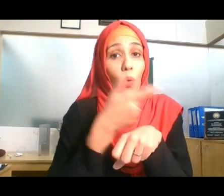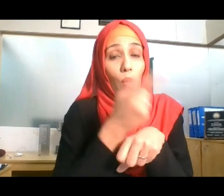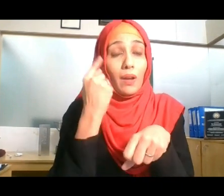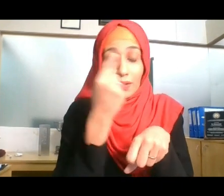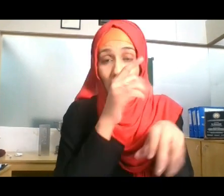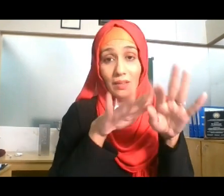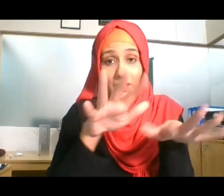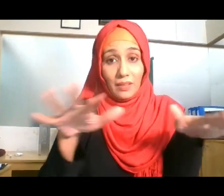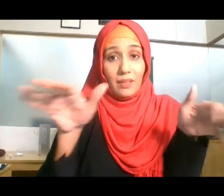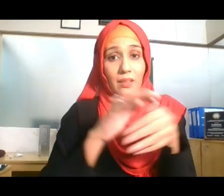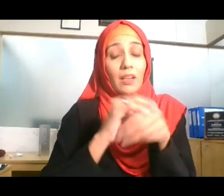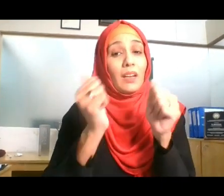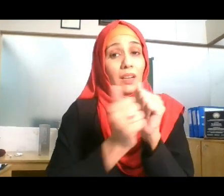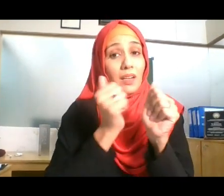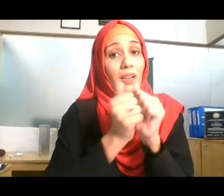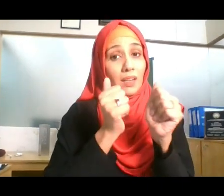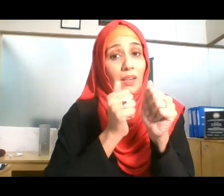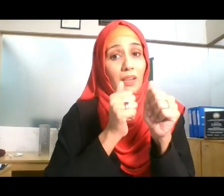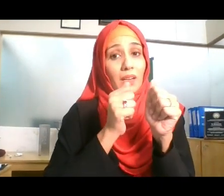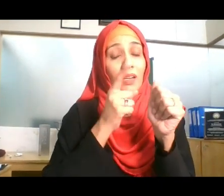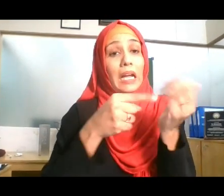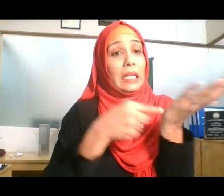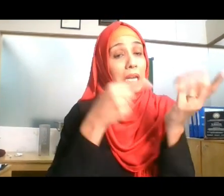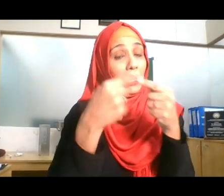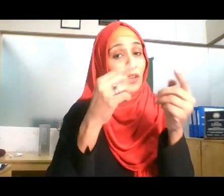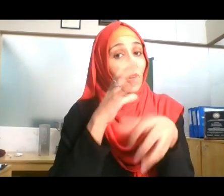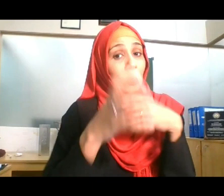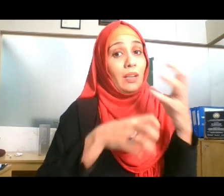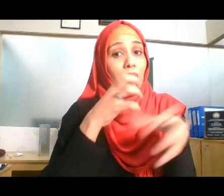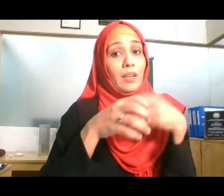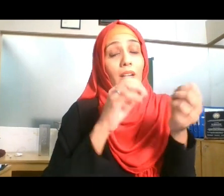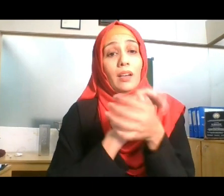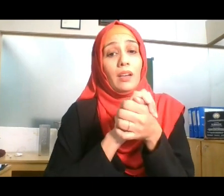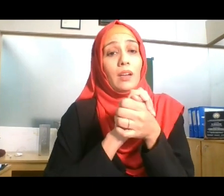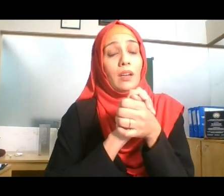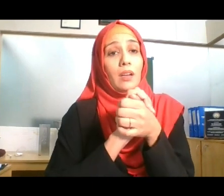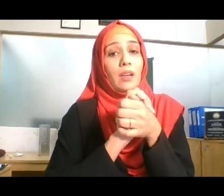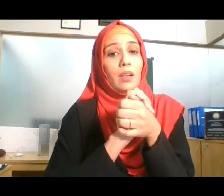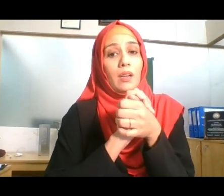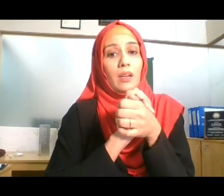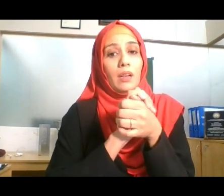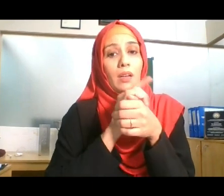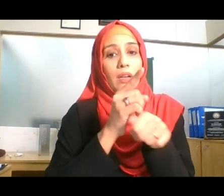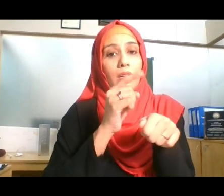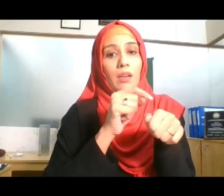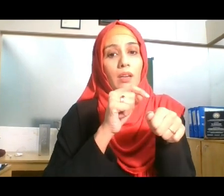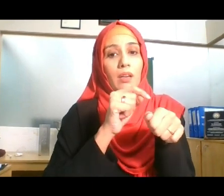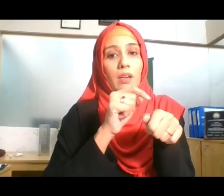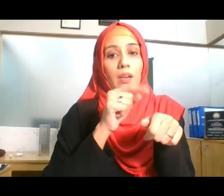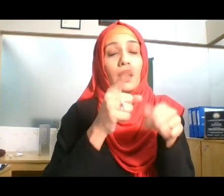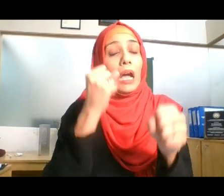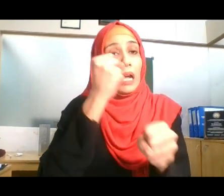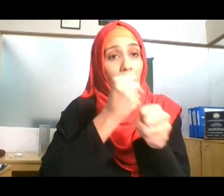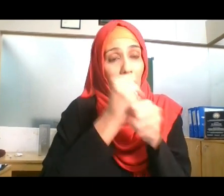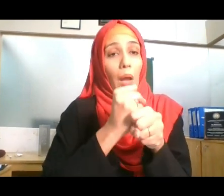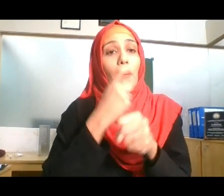impairment, use of the technology that they were able to demonstrate and convince the government